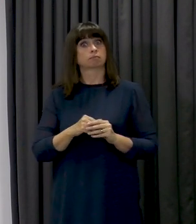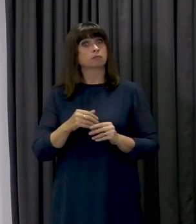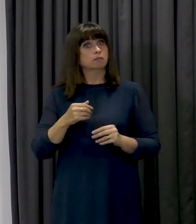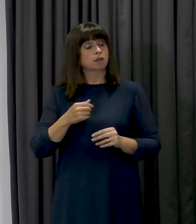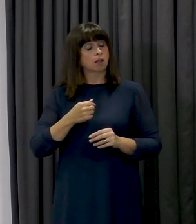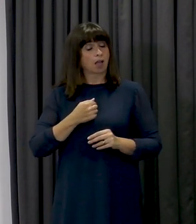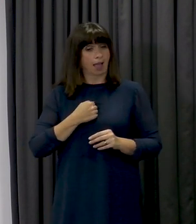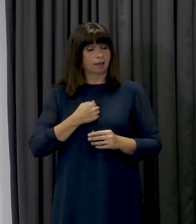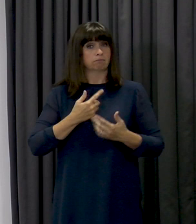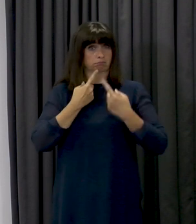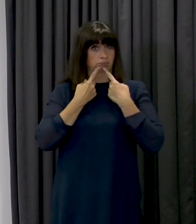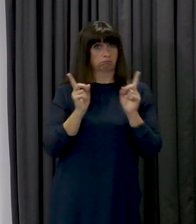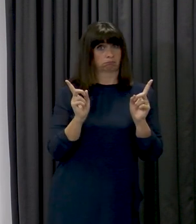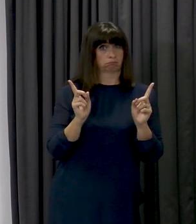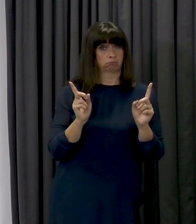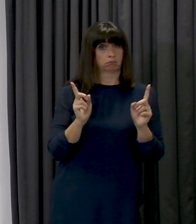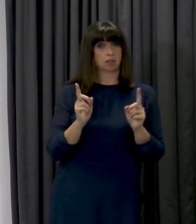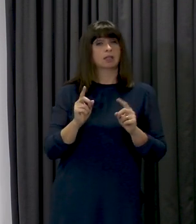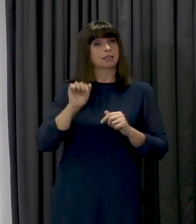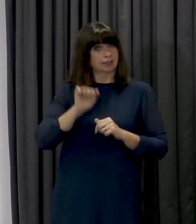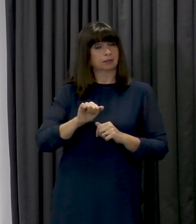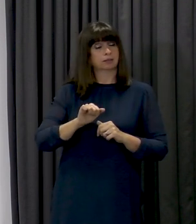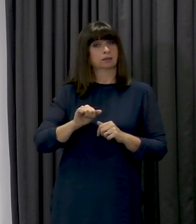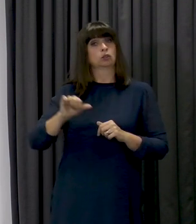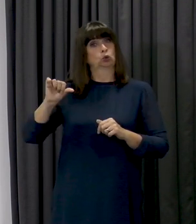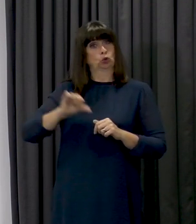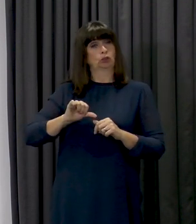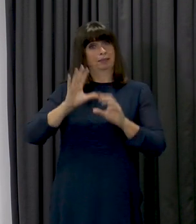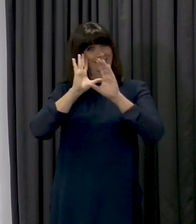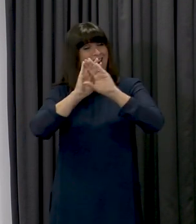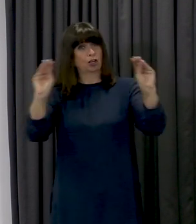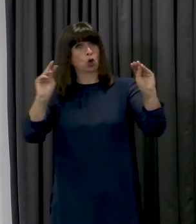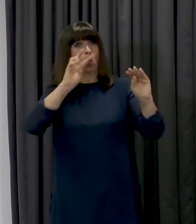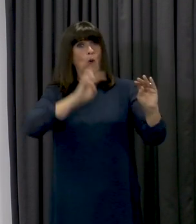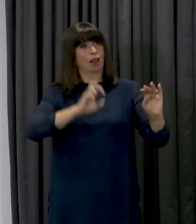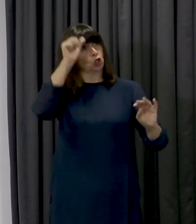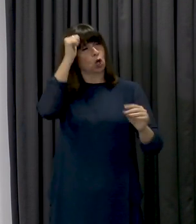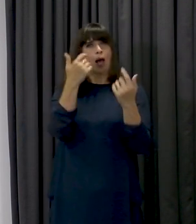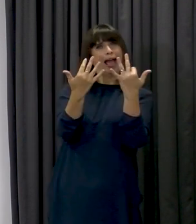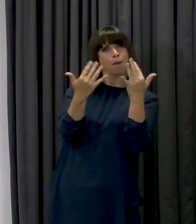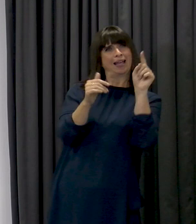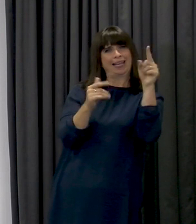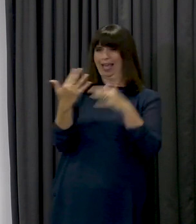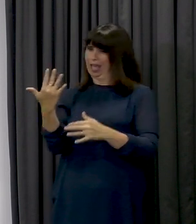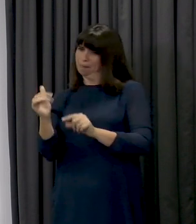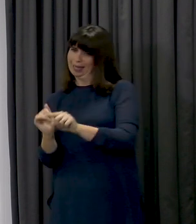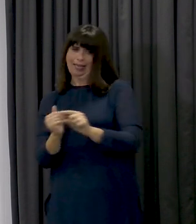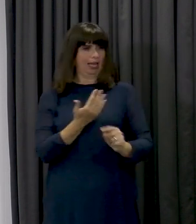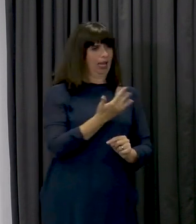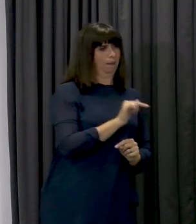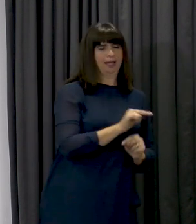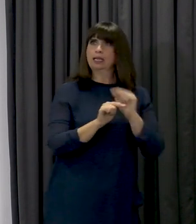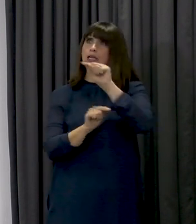to repeat that I think that information needs to be provided to people in Wales in a timely way and in a way that people